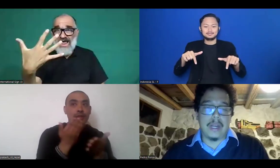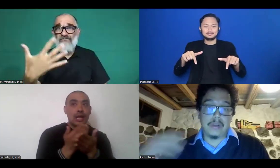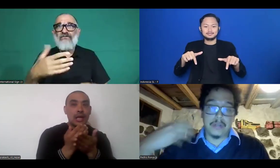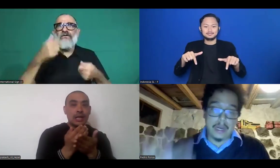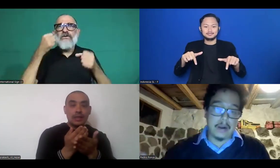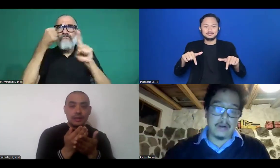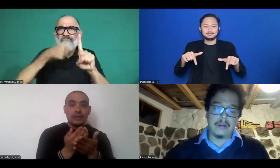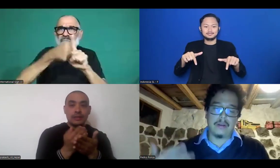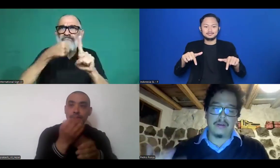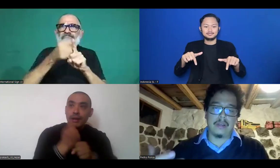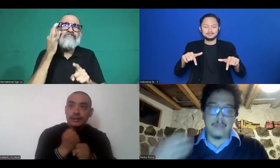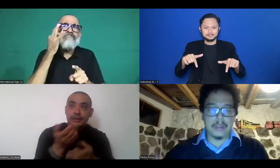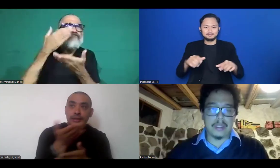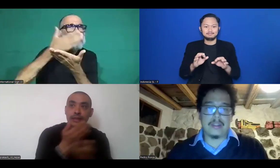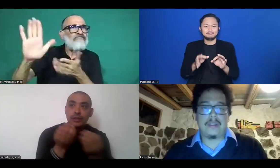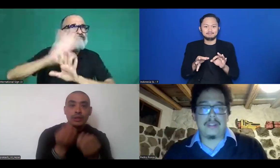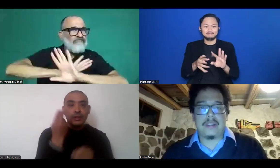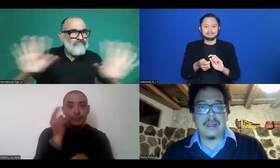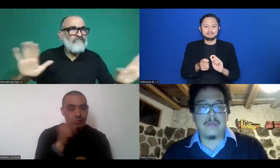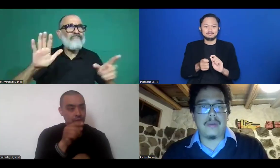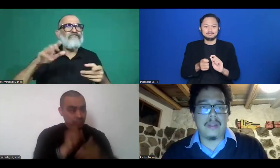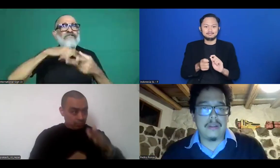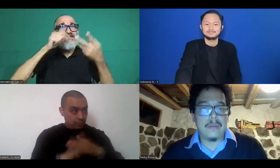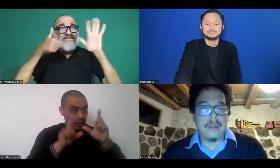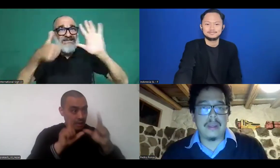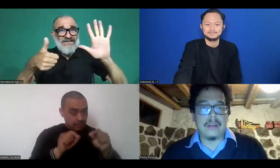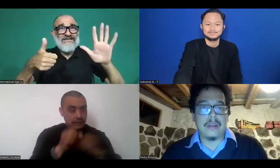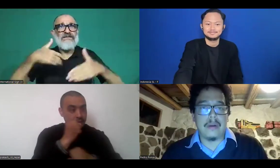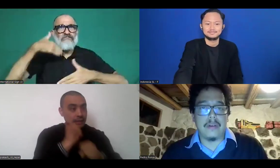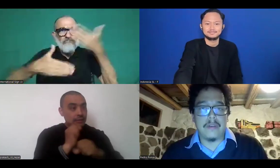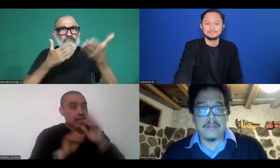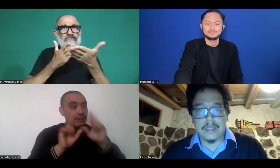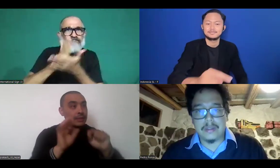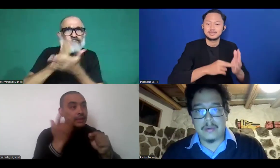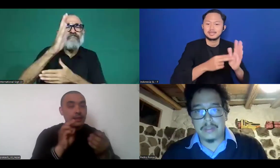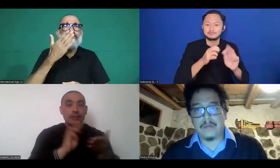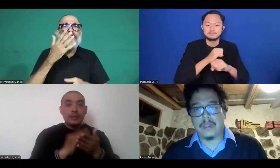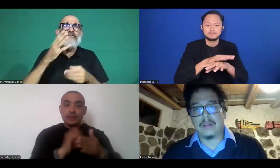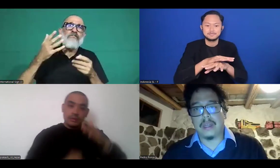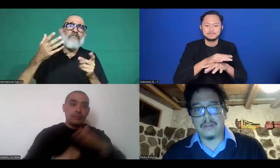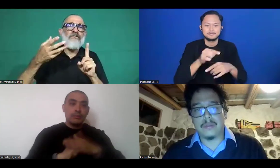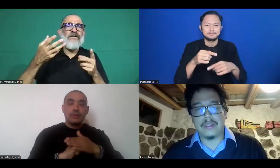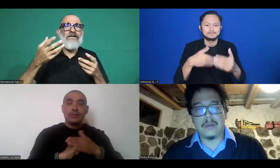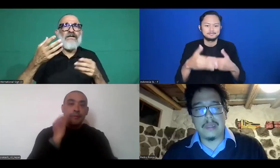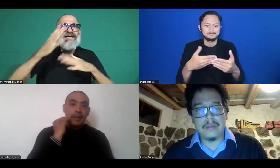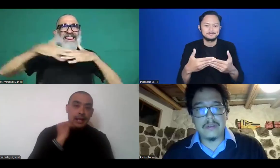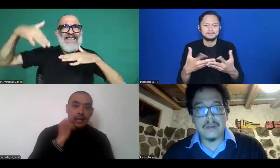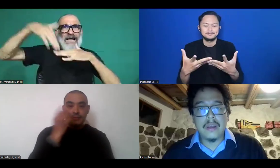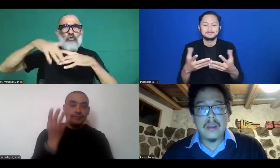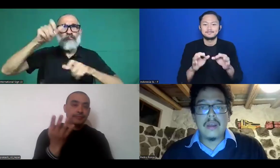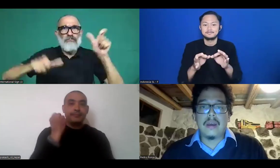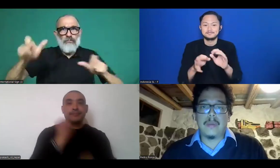were able to share important activities that they had implemented in the area of advancing the rights of women and girls with